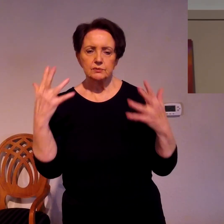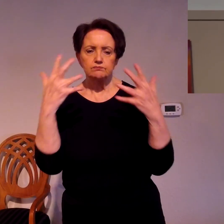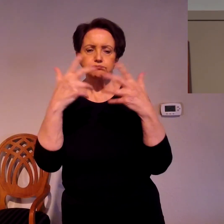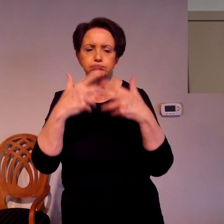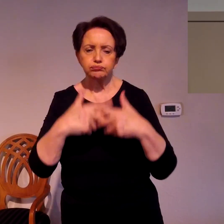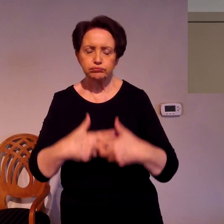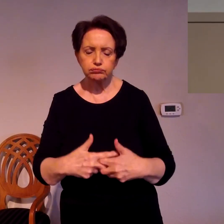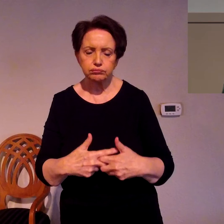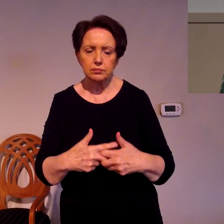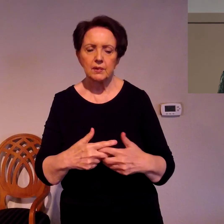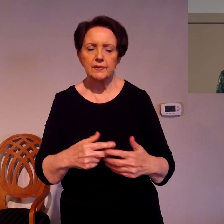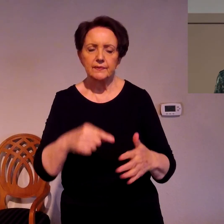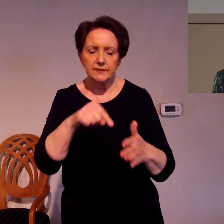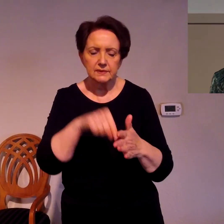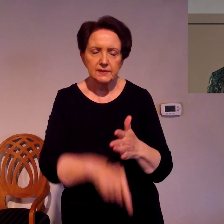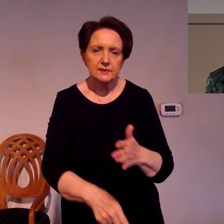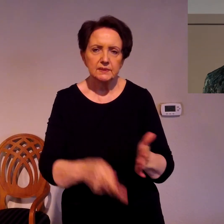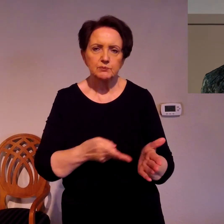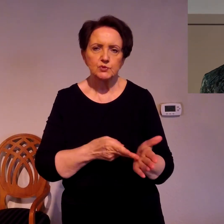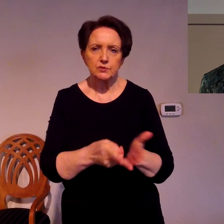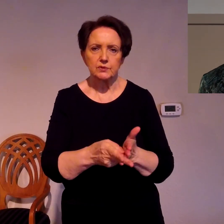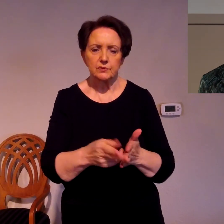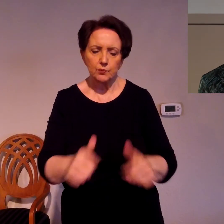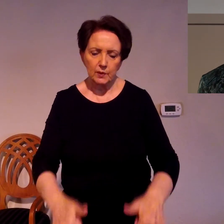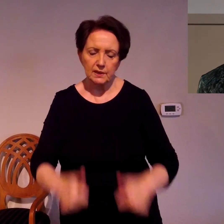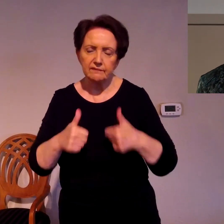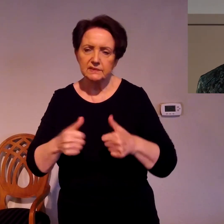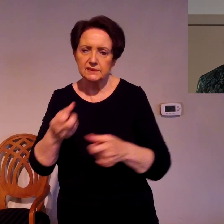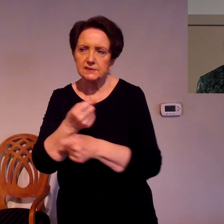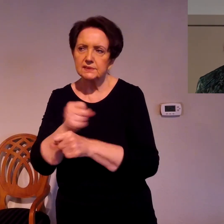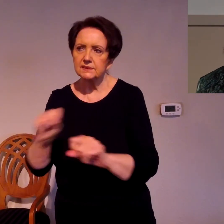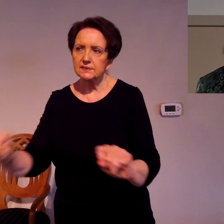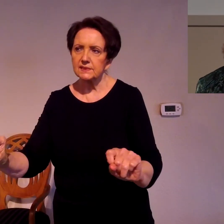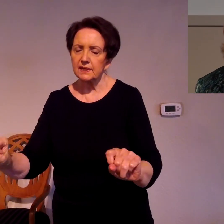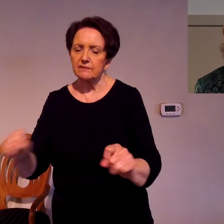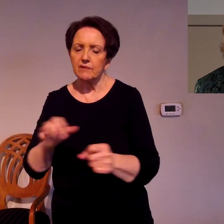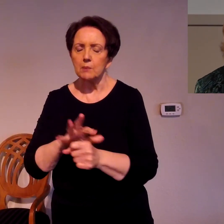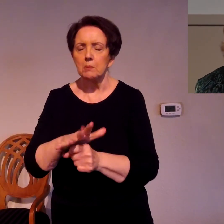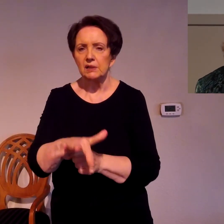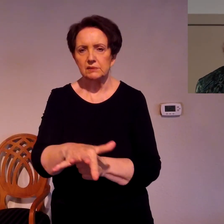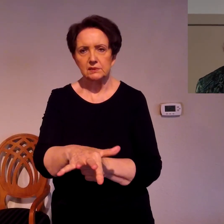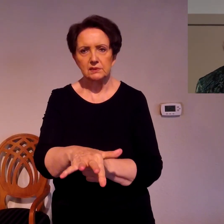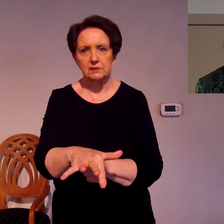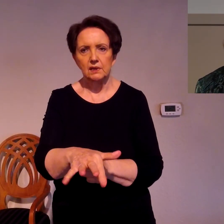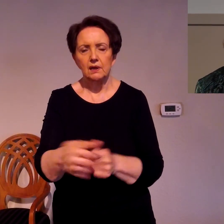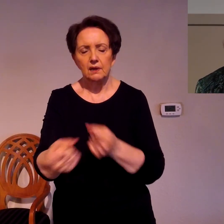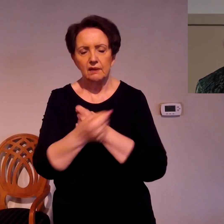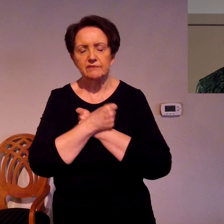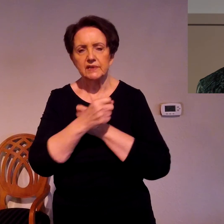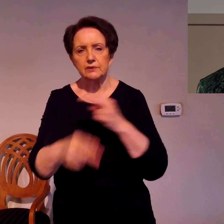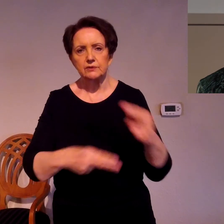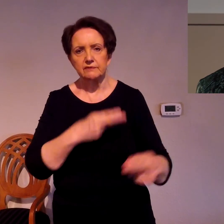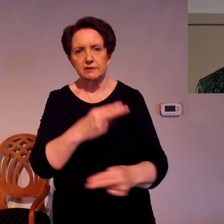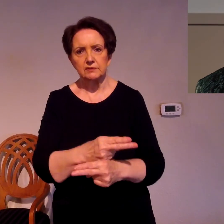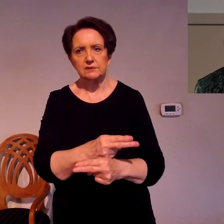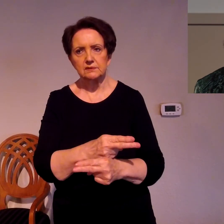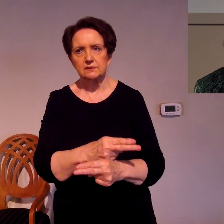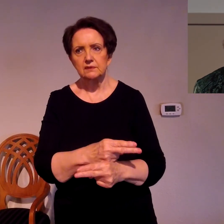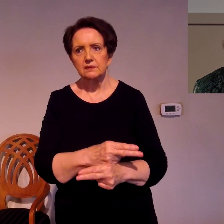and profound truth that we live in a safe, abundant, loving universe.